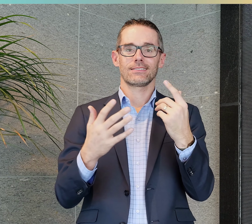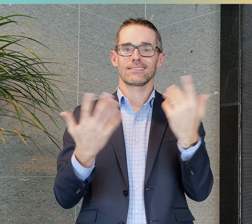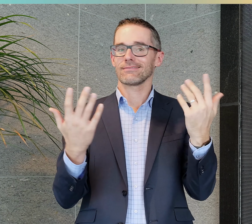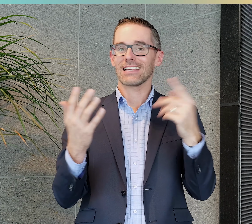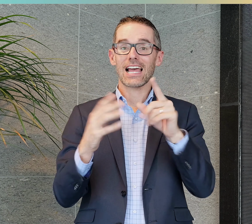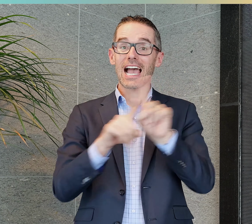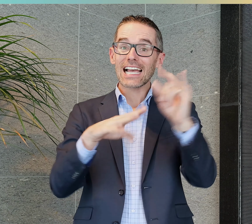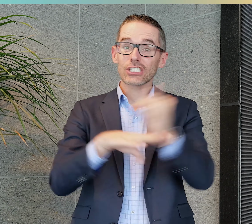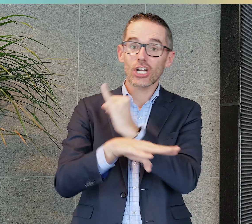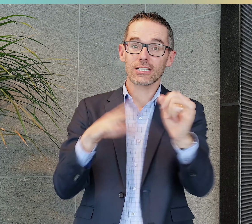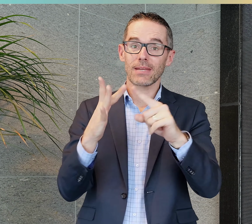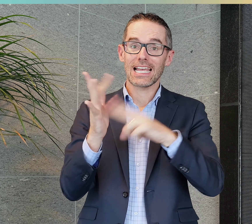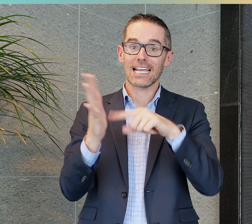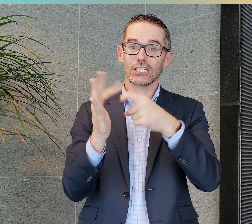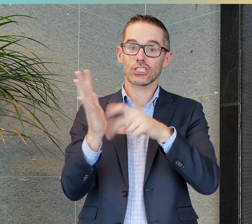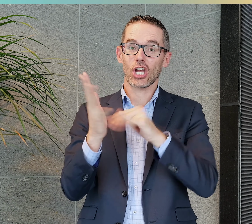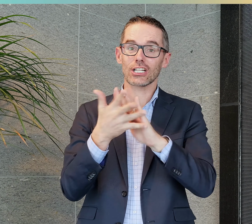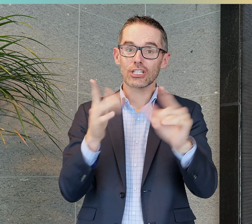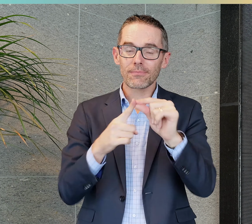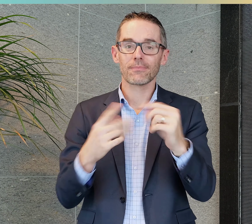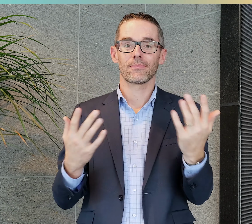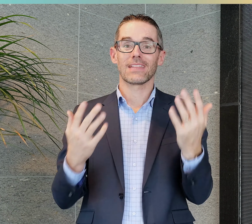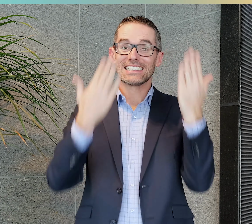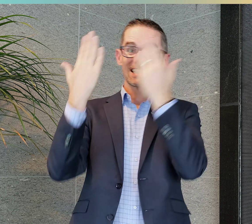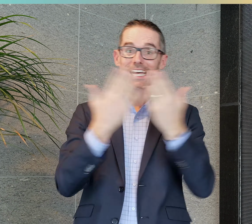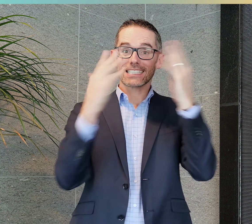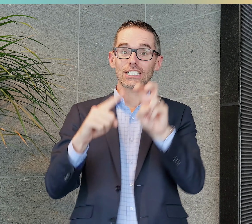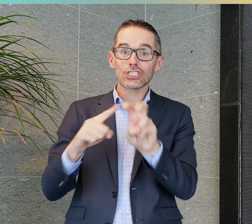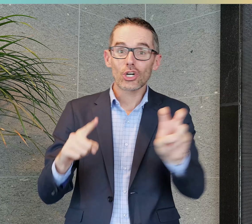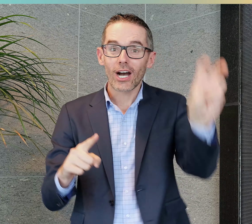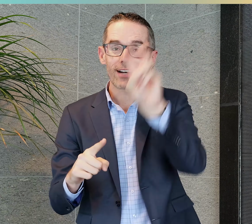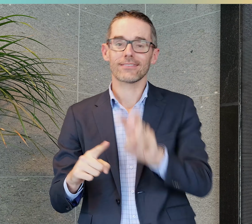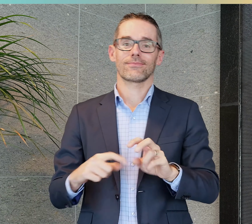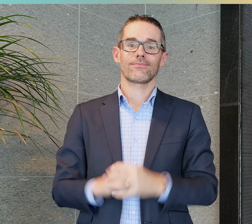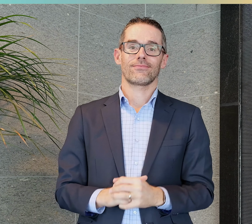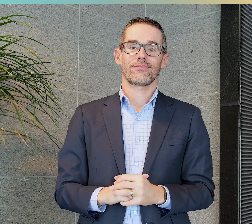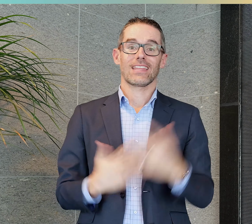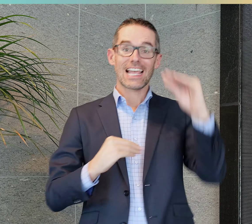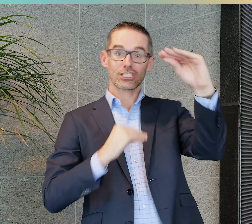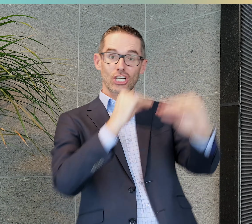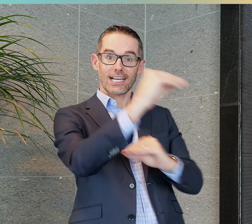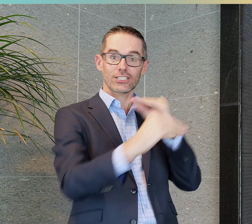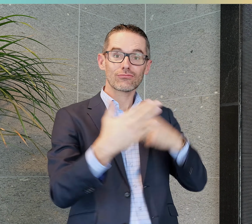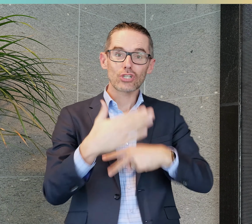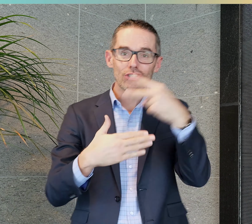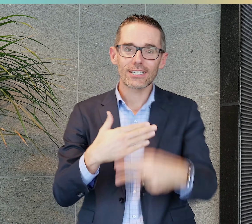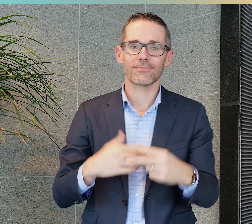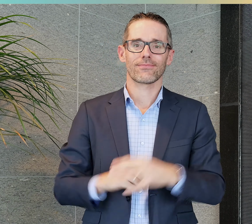like internships, study tours, exchange programs,